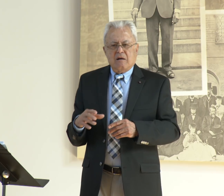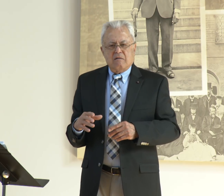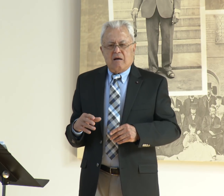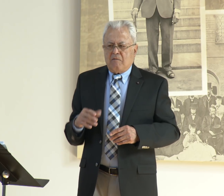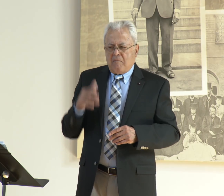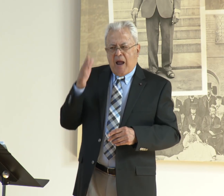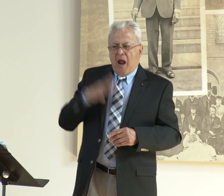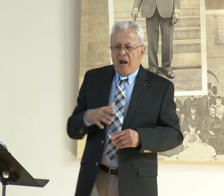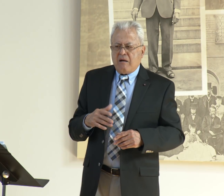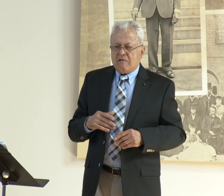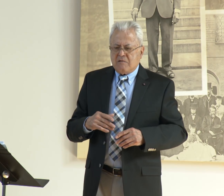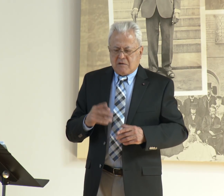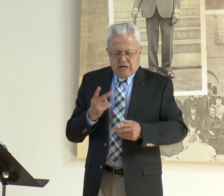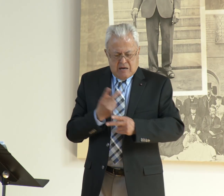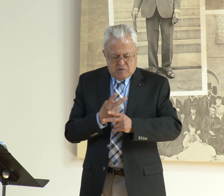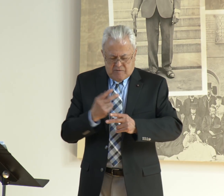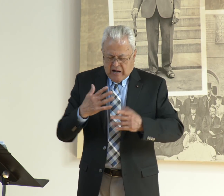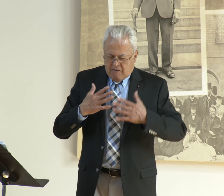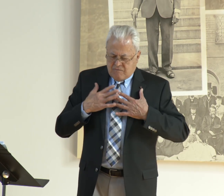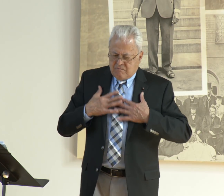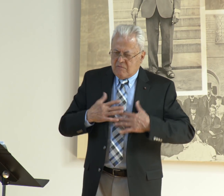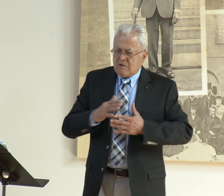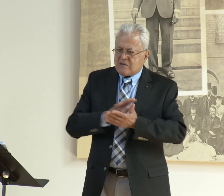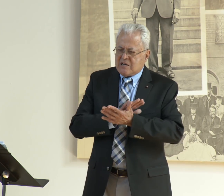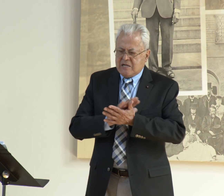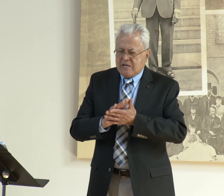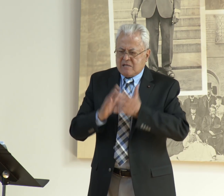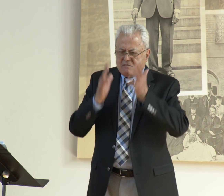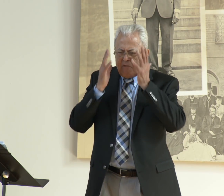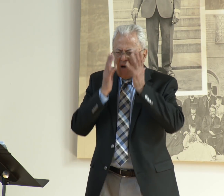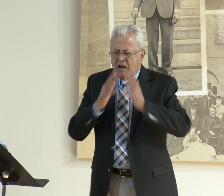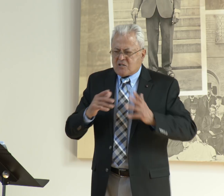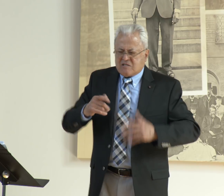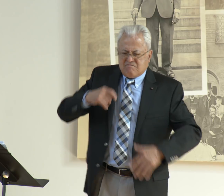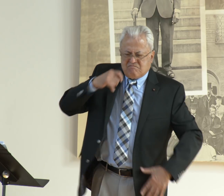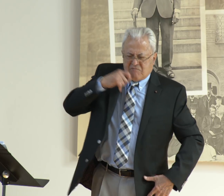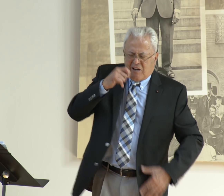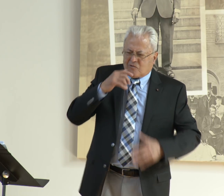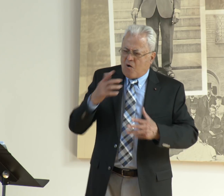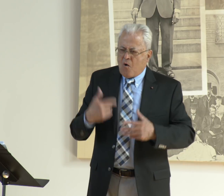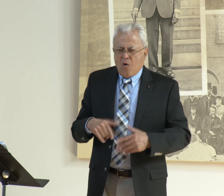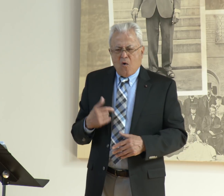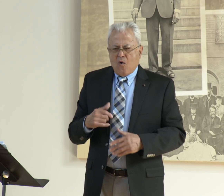He was extremely hygienic, always liked to be perfectly well kept.